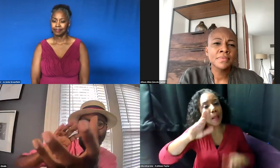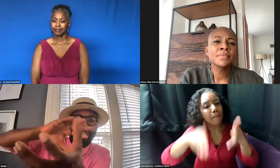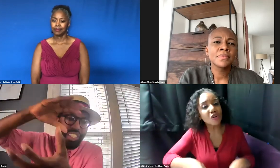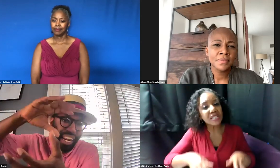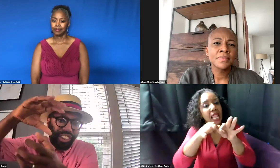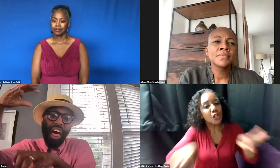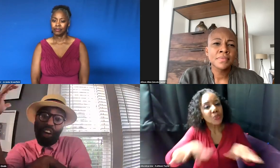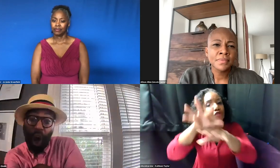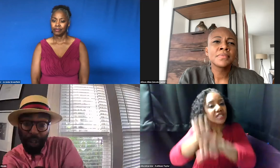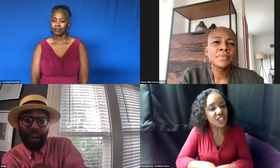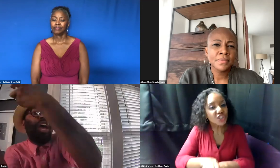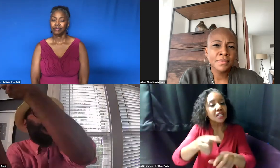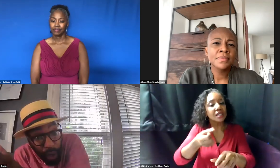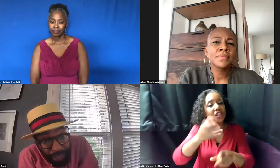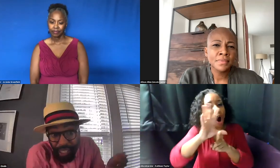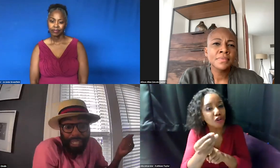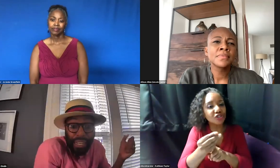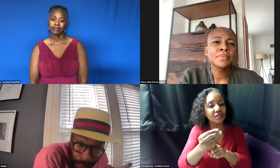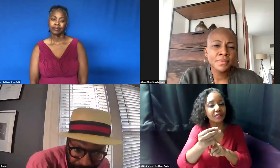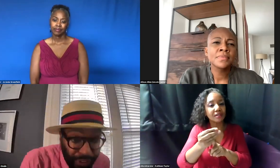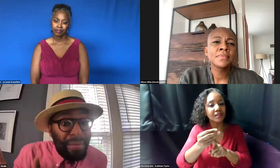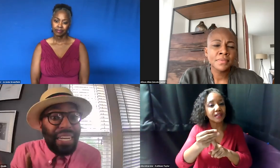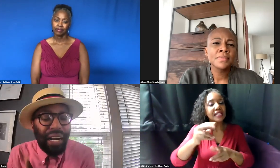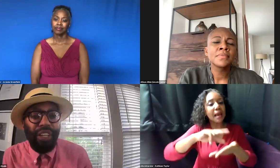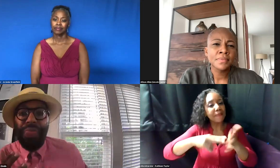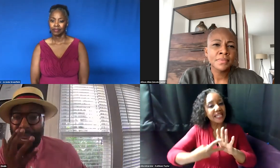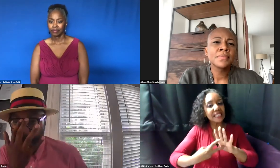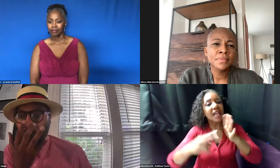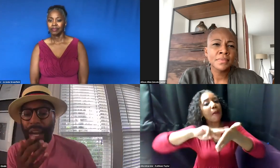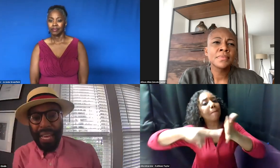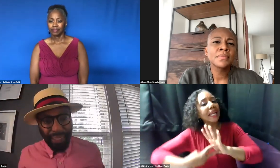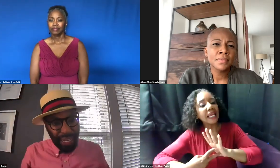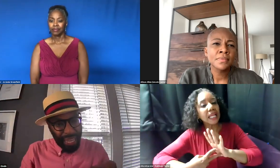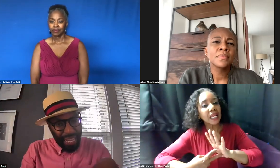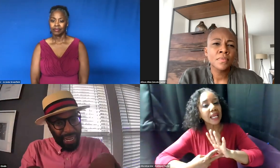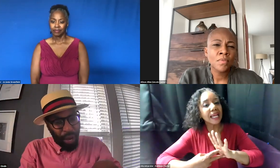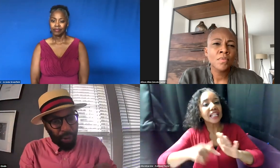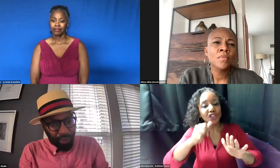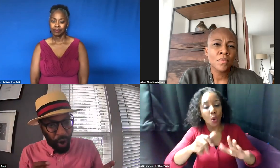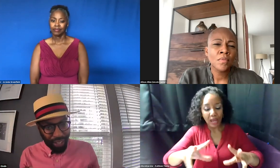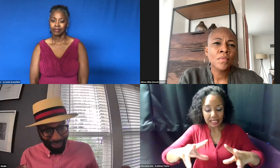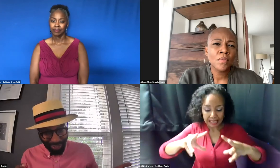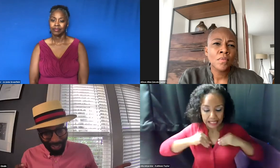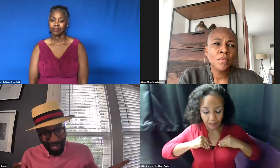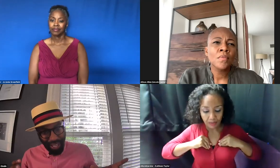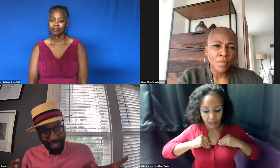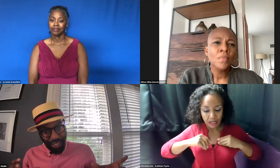traditions, the understandings, the culture, all of a sudden you make different meaning out of it. So I think it's about sitting in and with what is